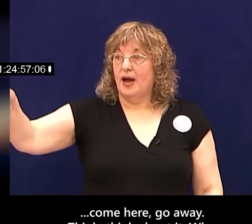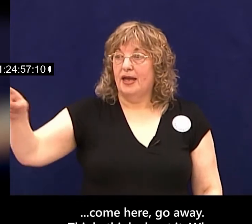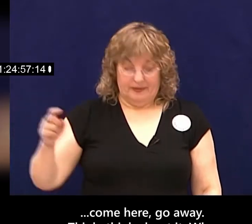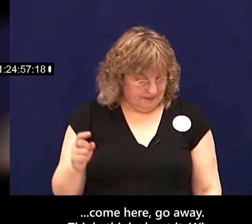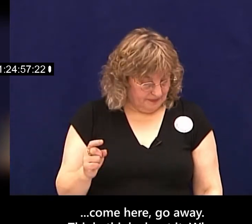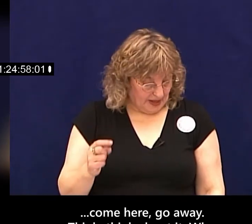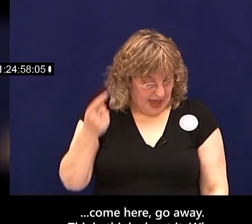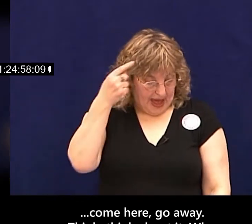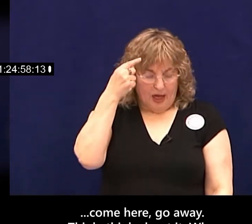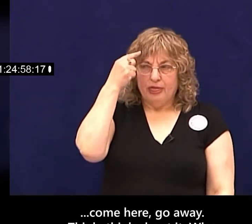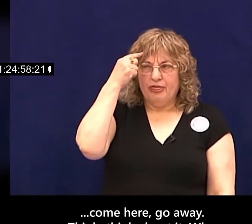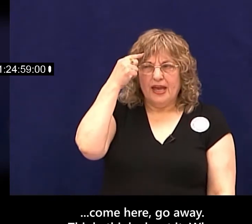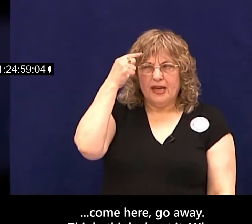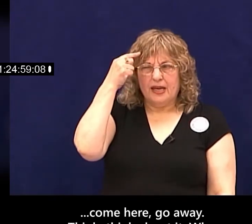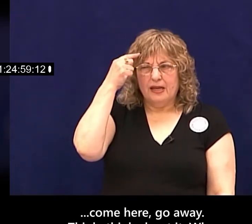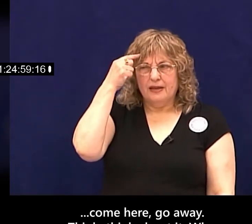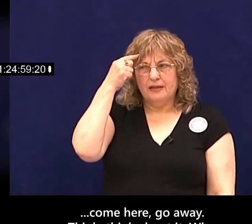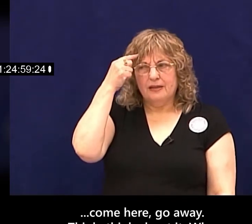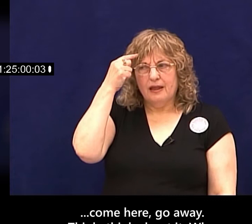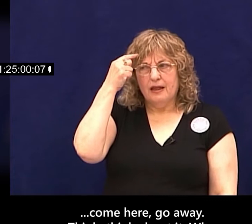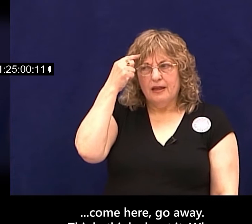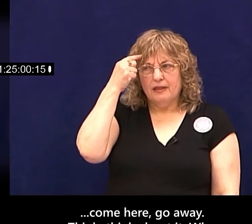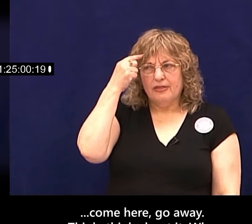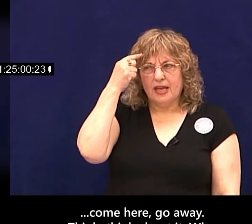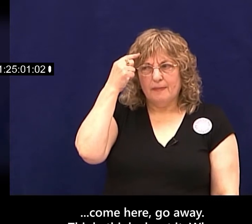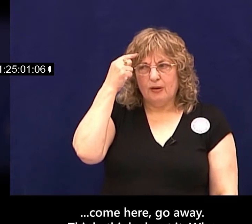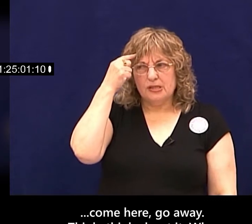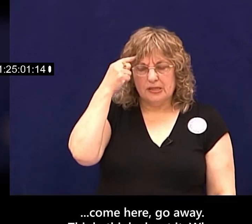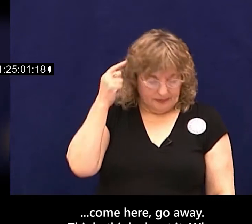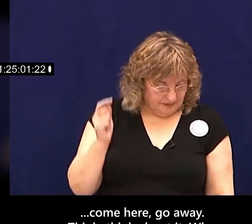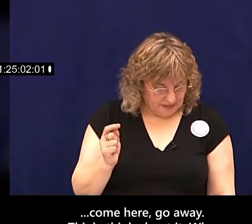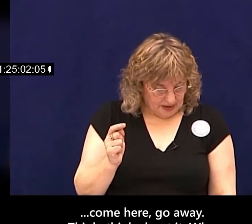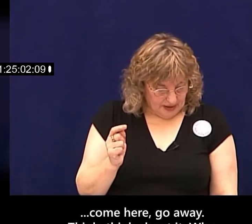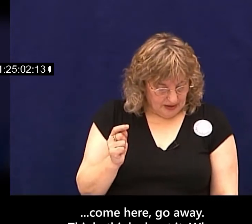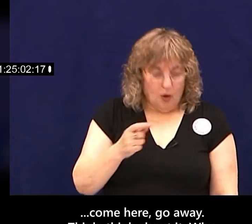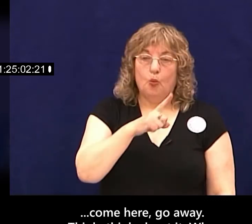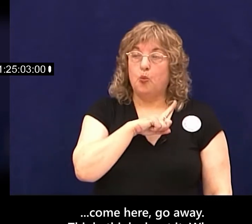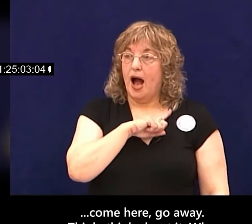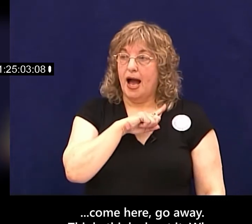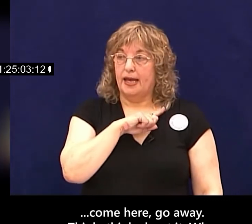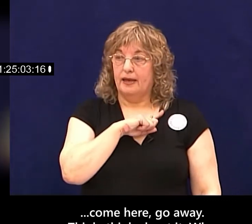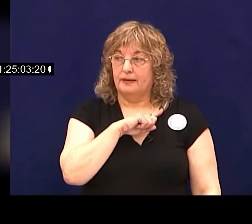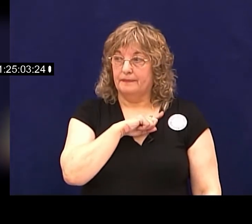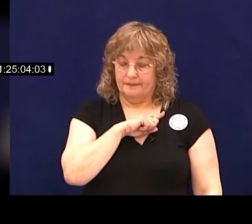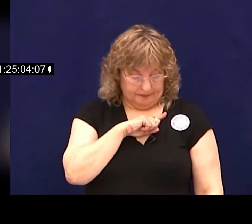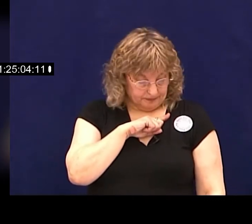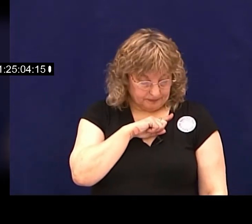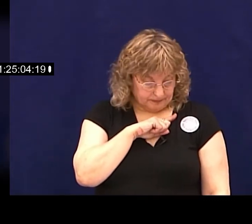away. Think about it. Why?